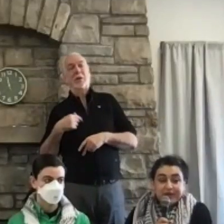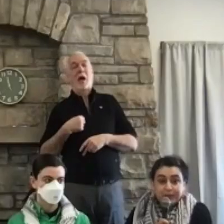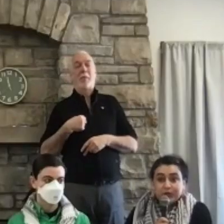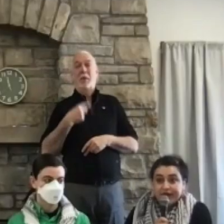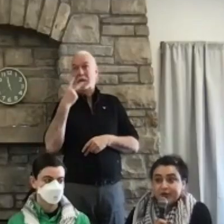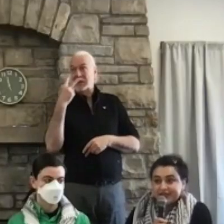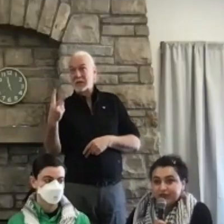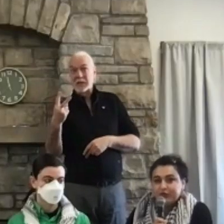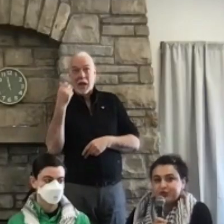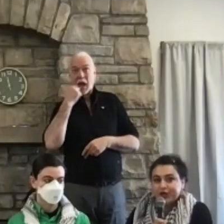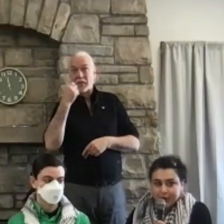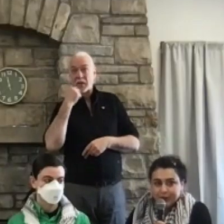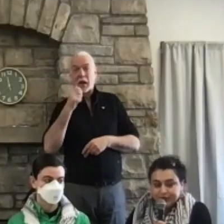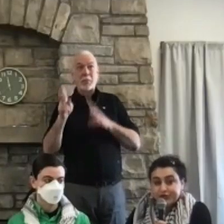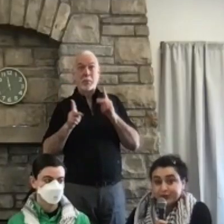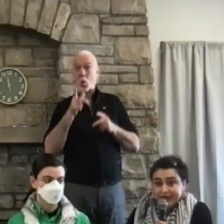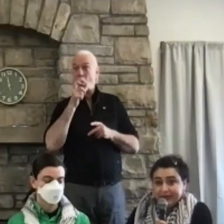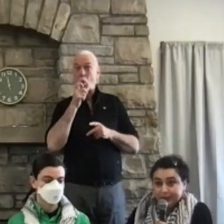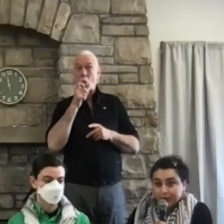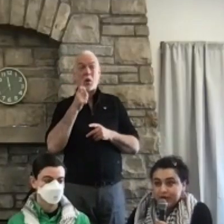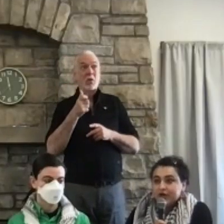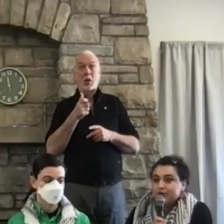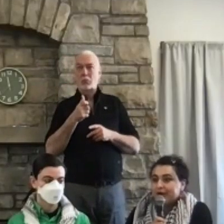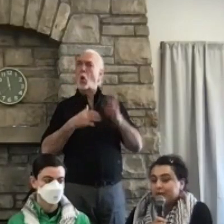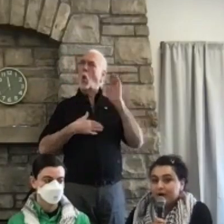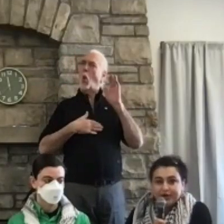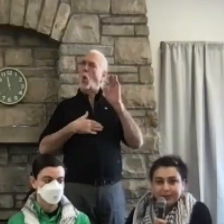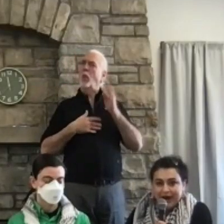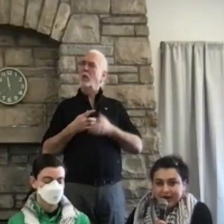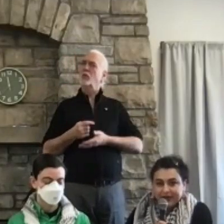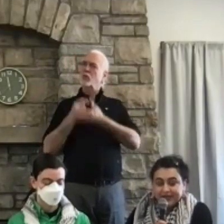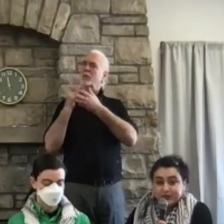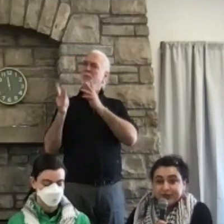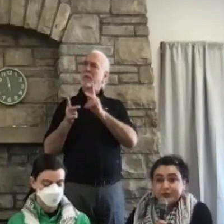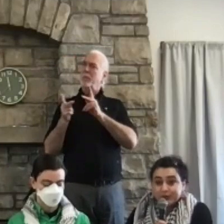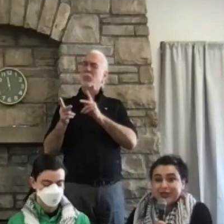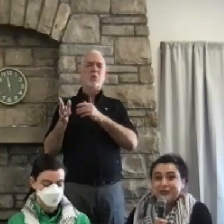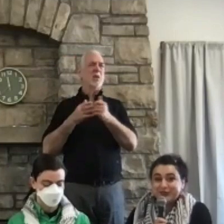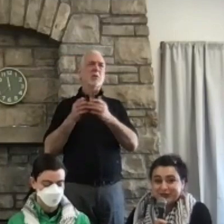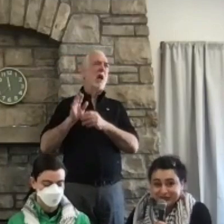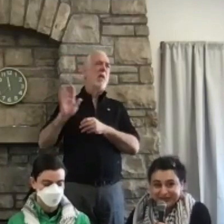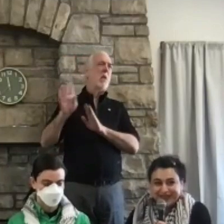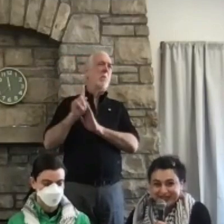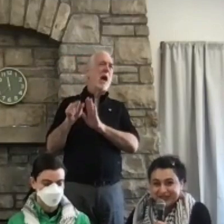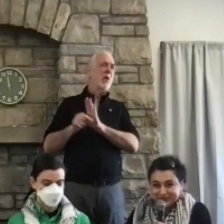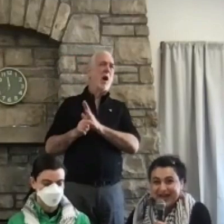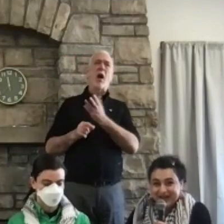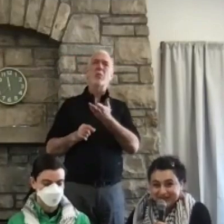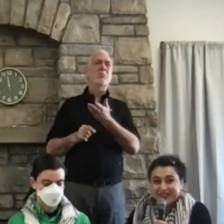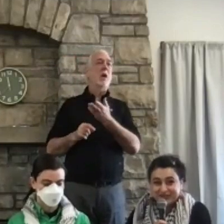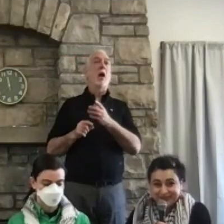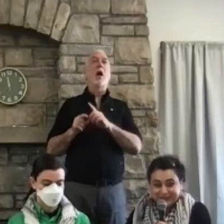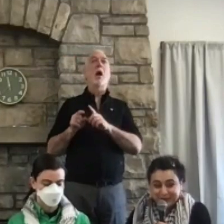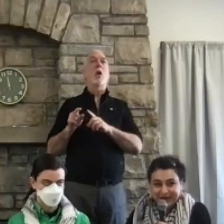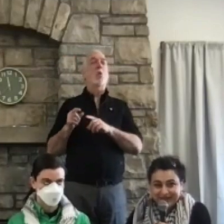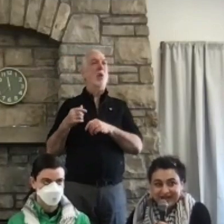day people like yourself who took an oath to treat people, no matter what their background is, with tools you deservingly should be